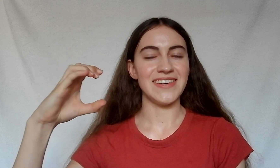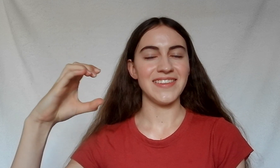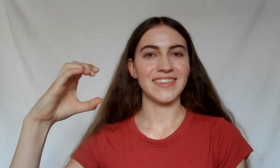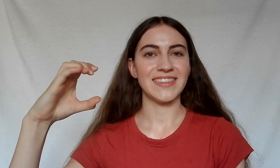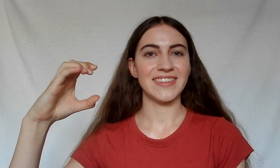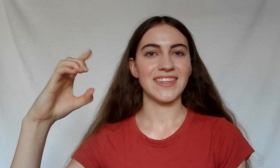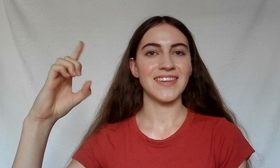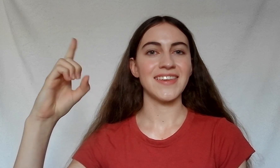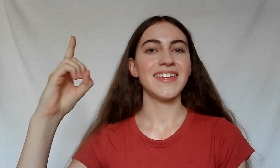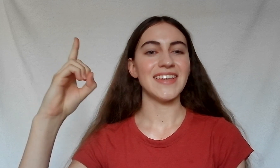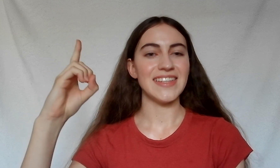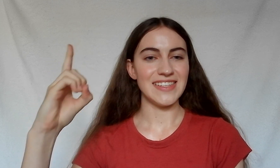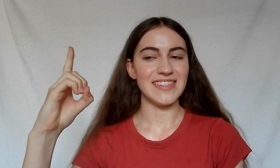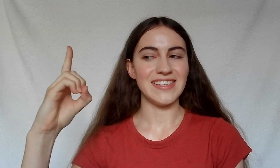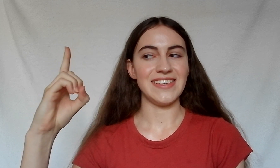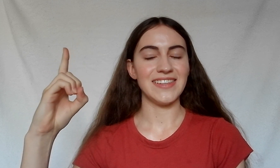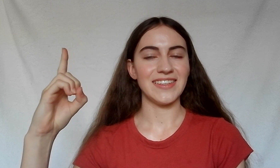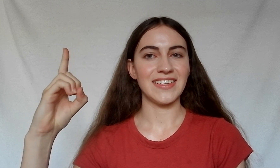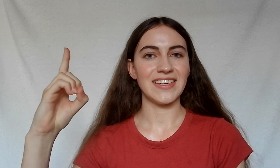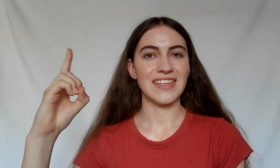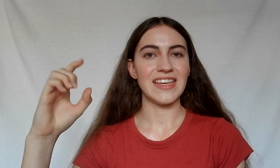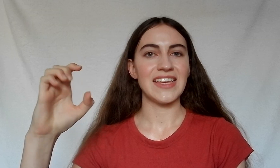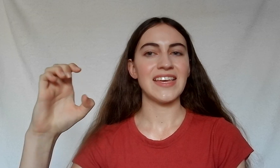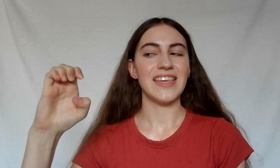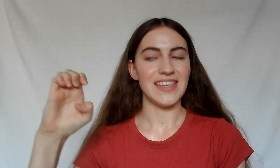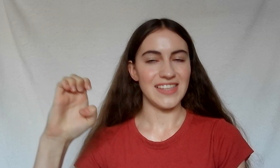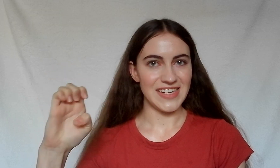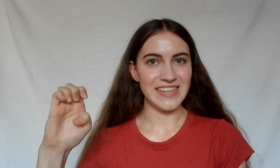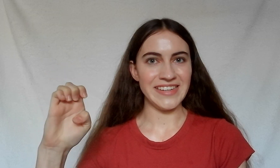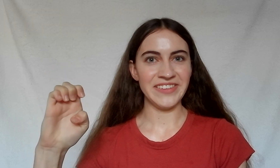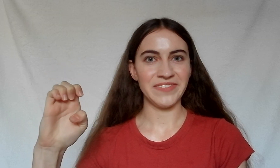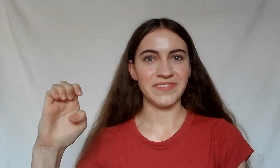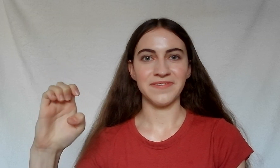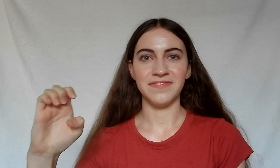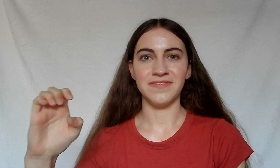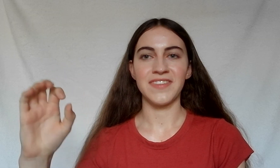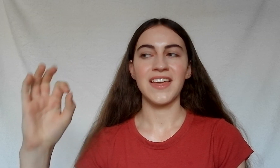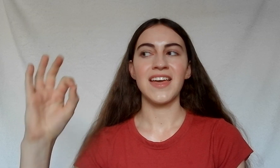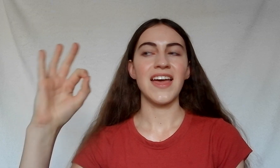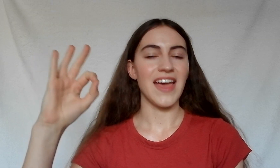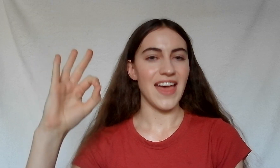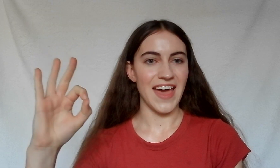C, D, E, F,